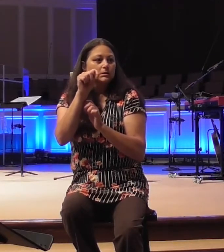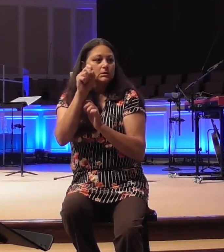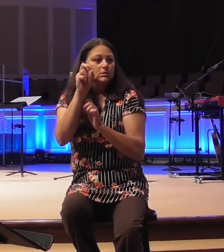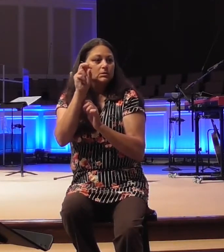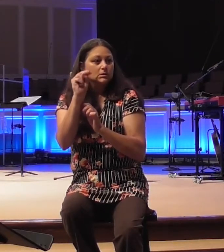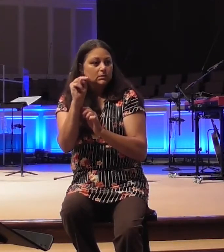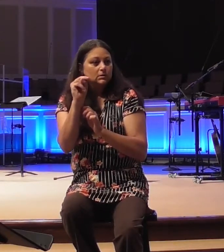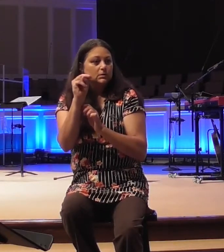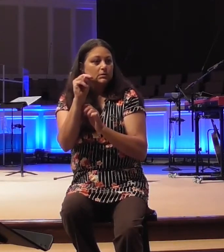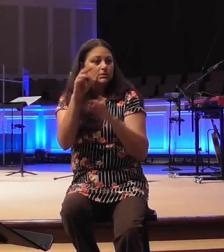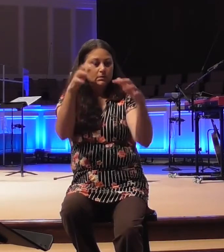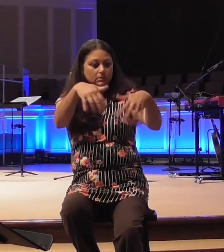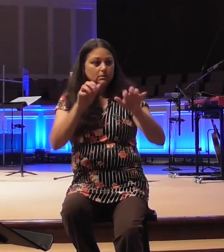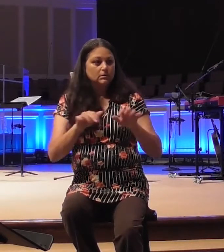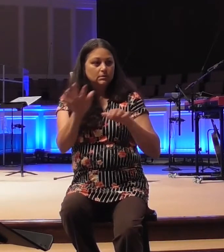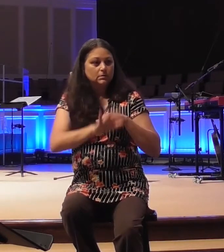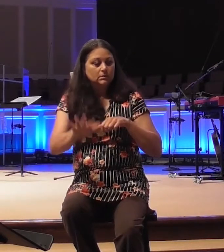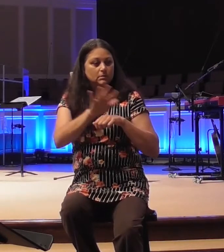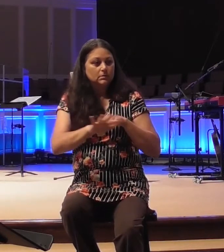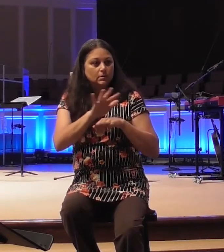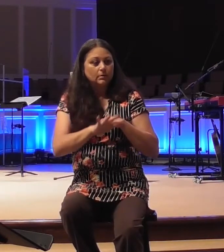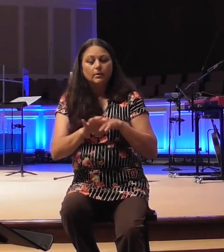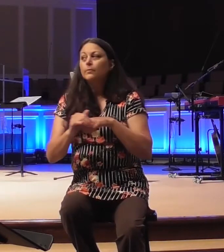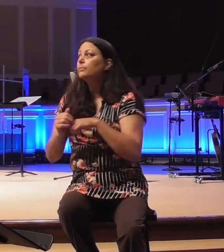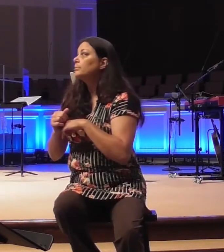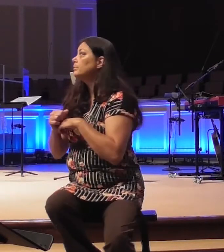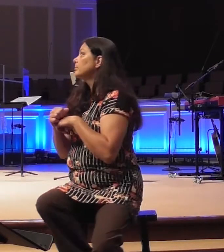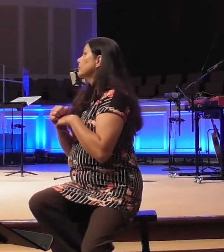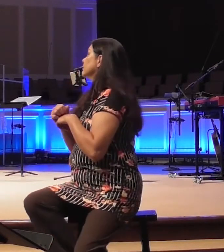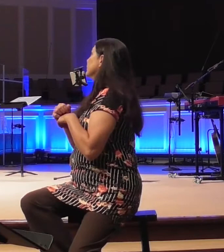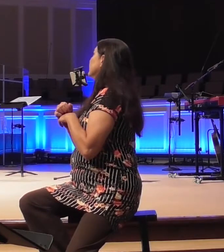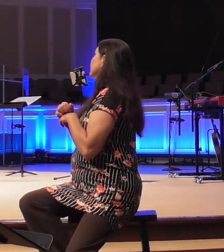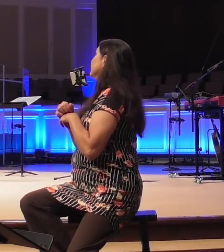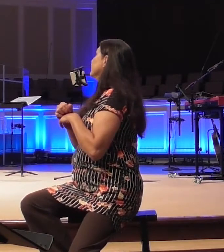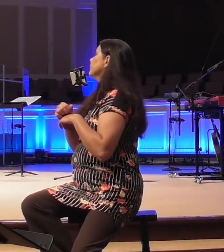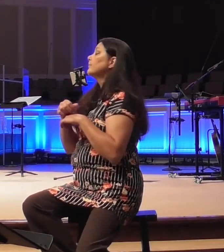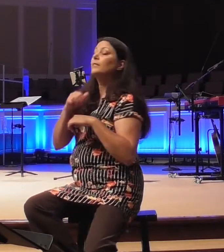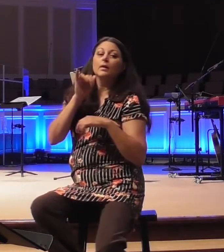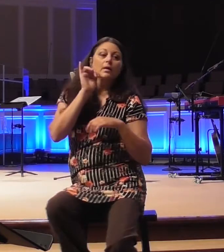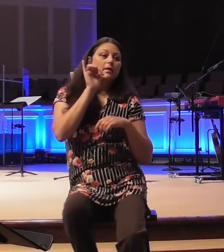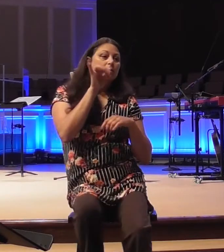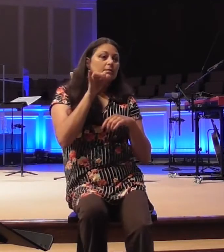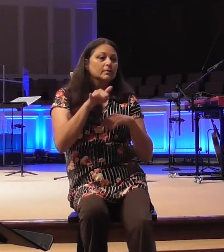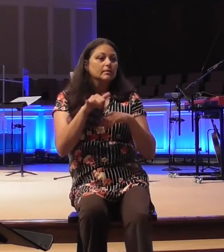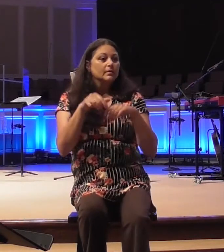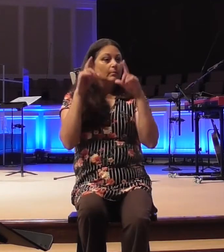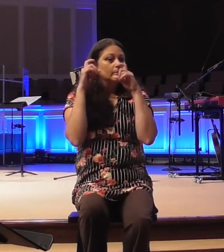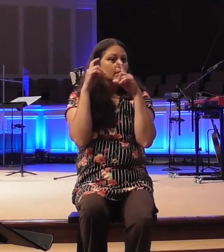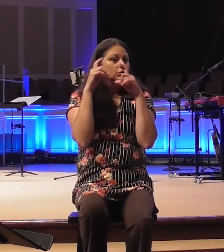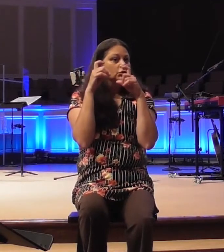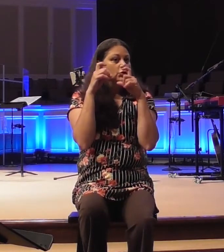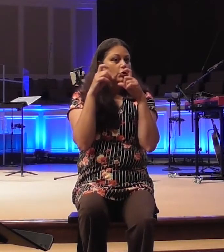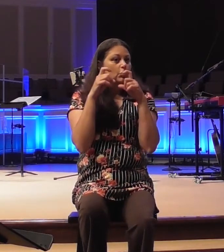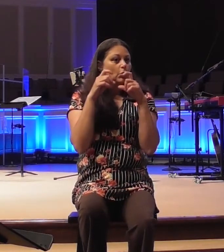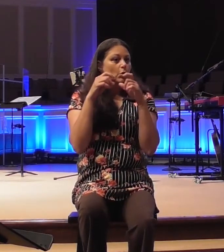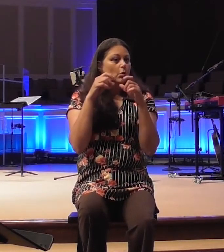that was taken on Mount Suribachi on the island of Iwo Jima, February the